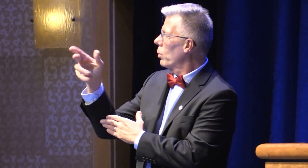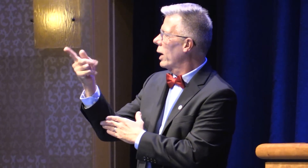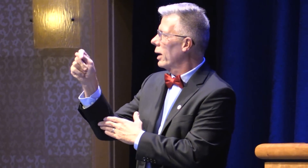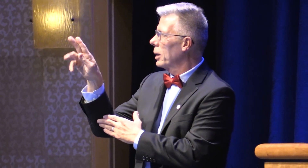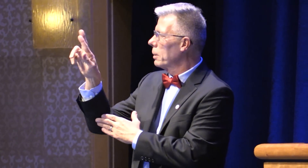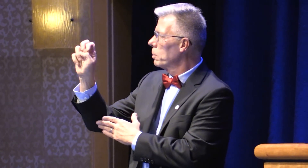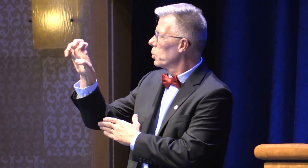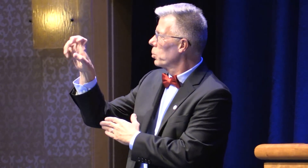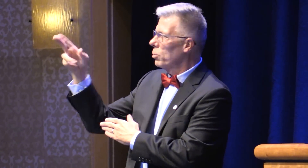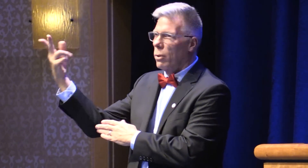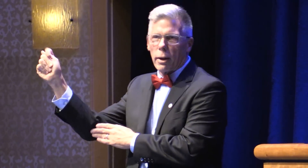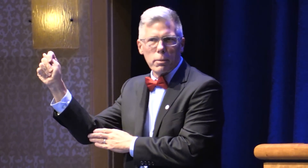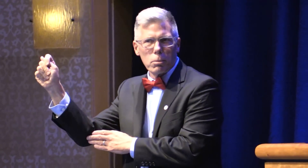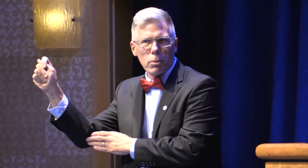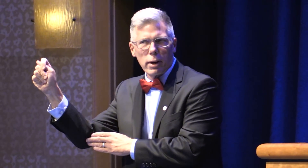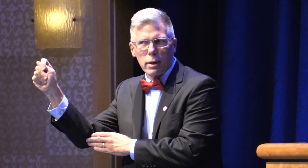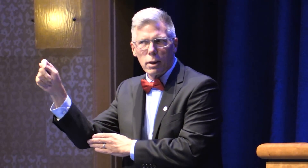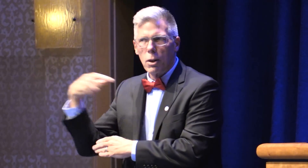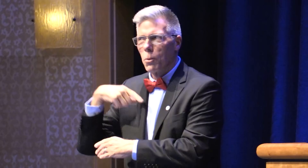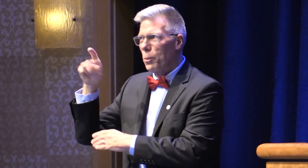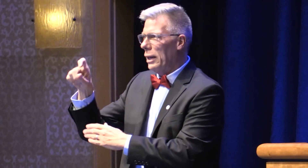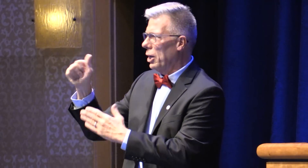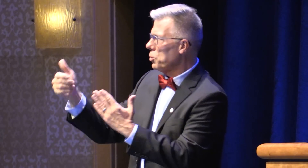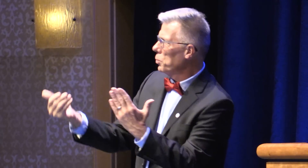We need a new Robert Whitebrecht.